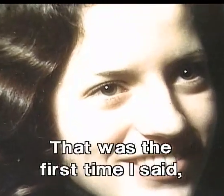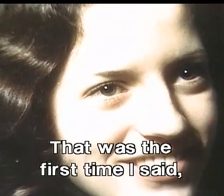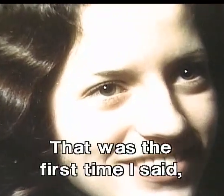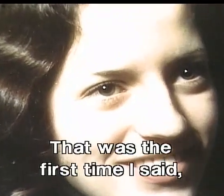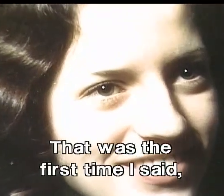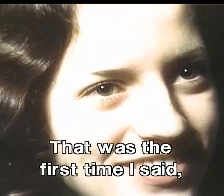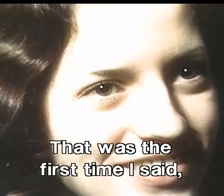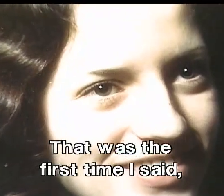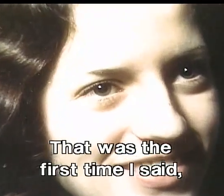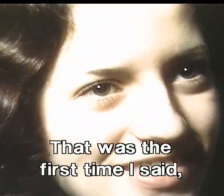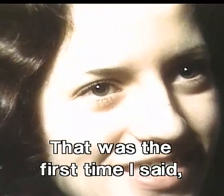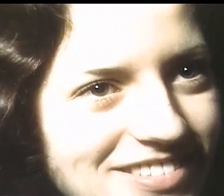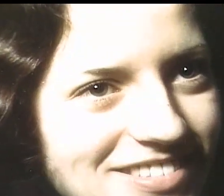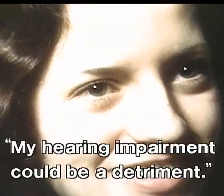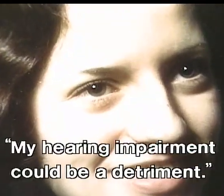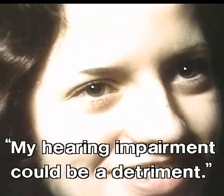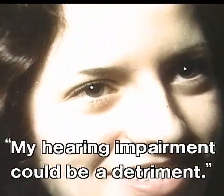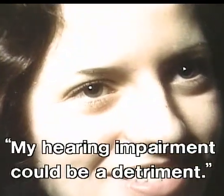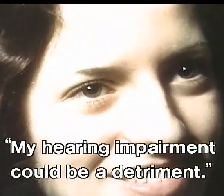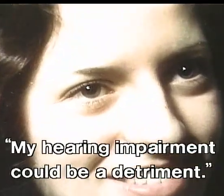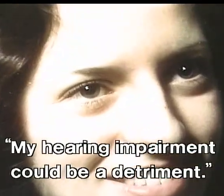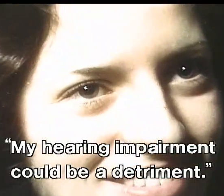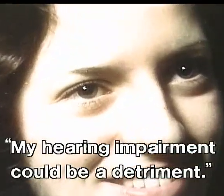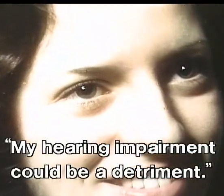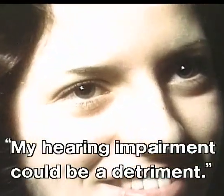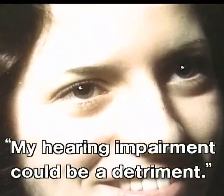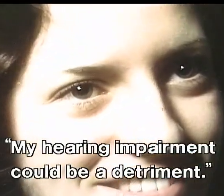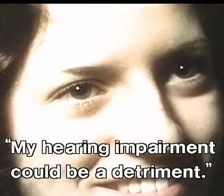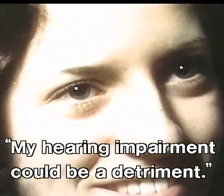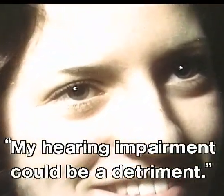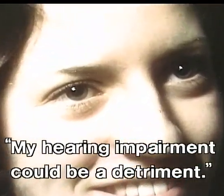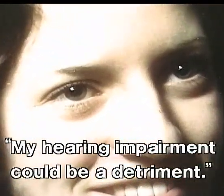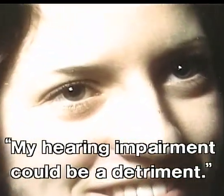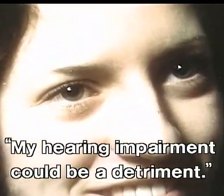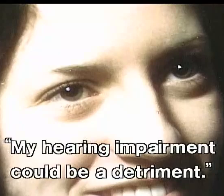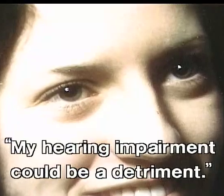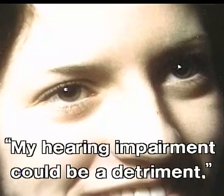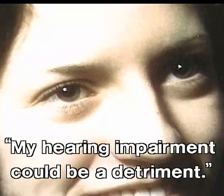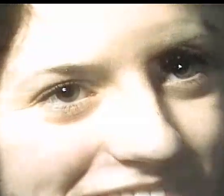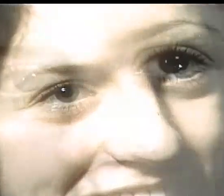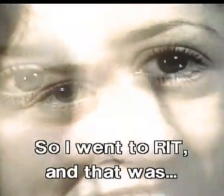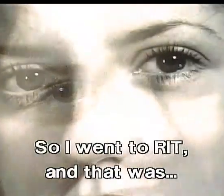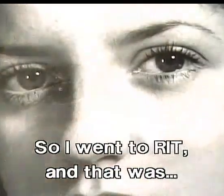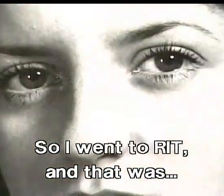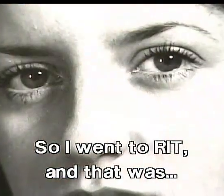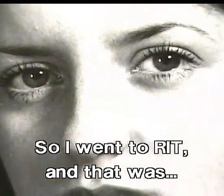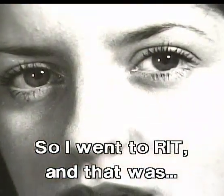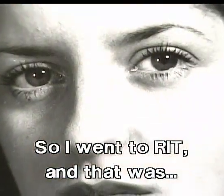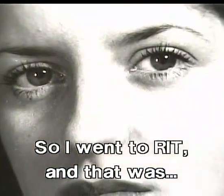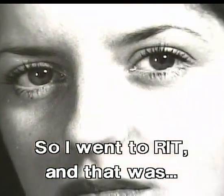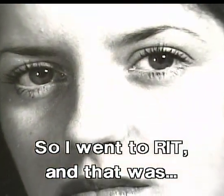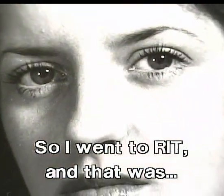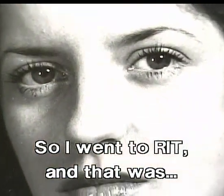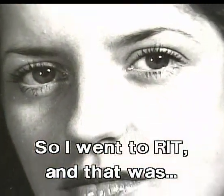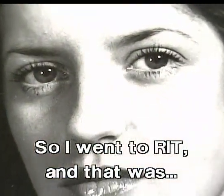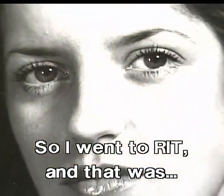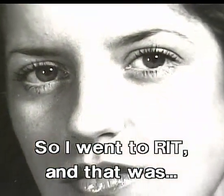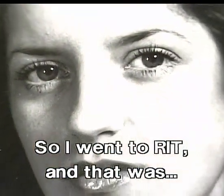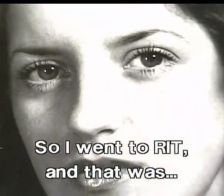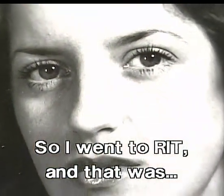aha, you know, my hearing impairment could be a detriment. So I went to RIT, and that was my first